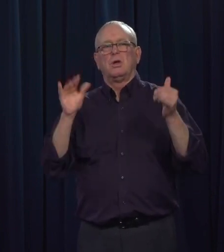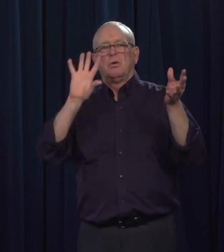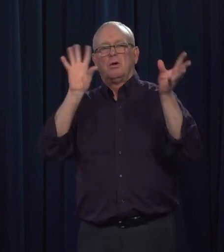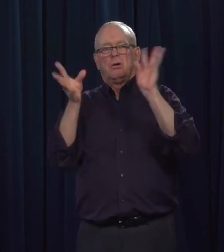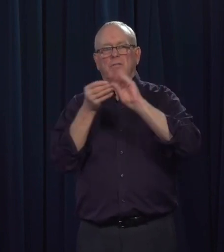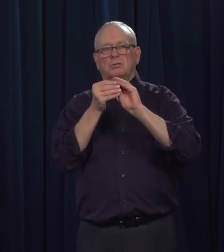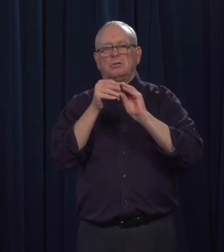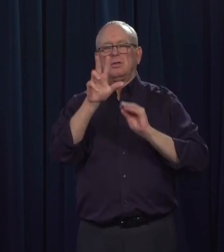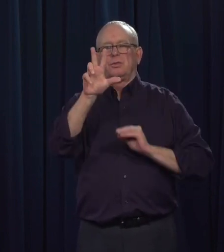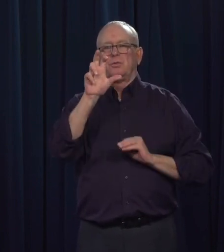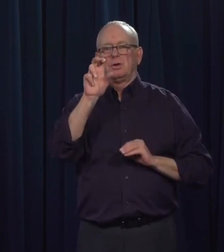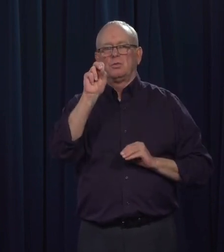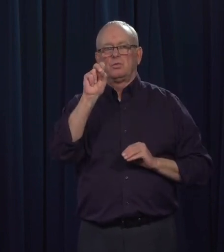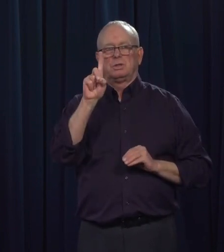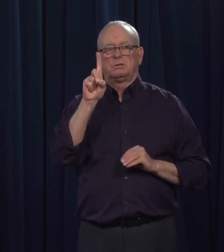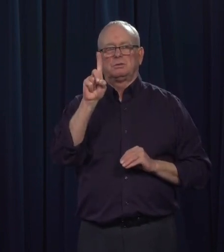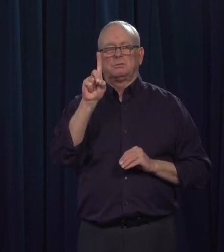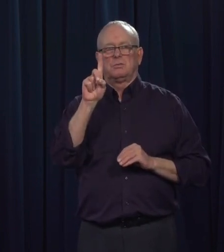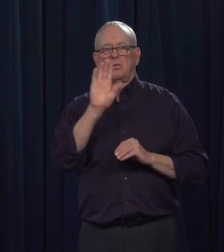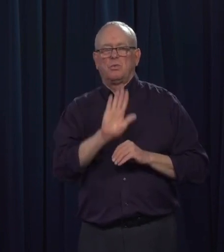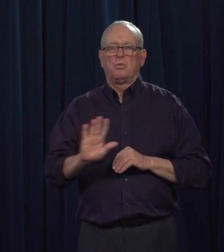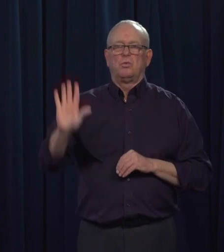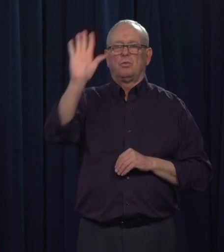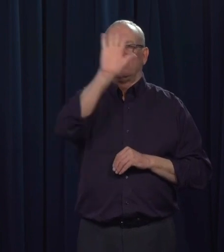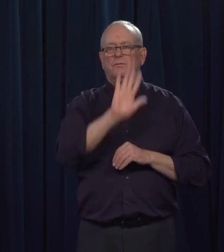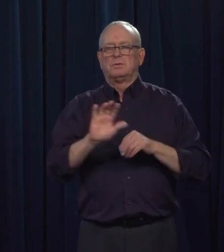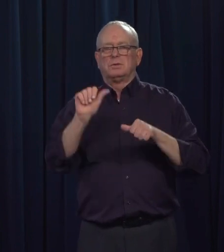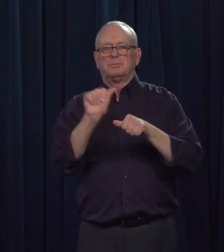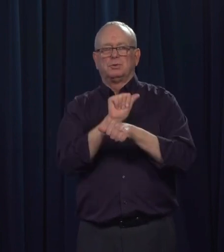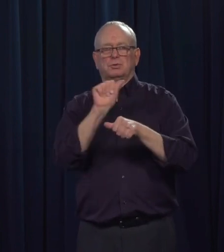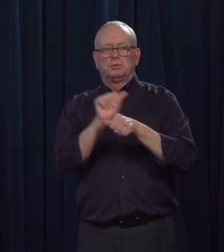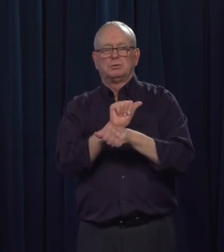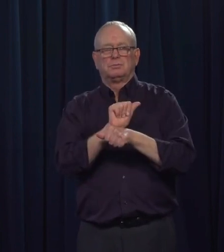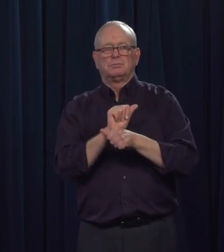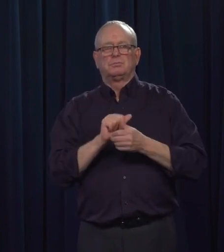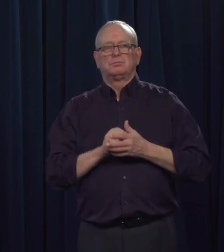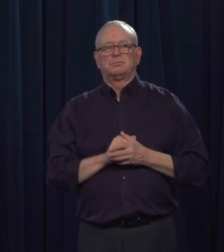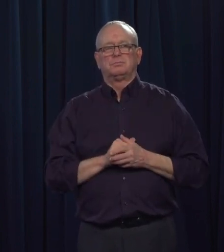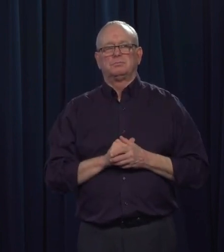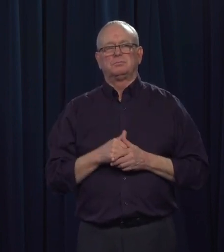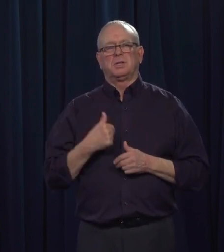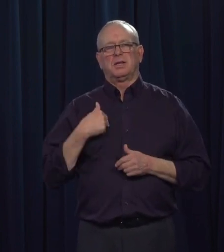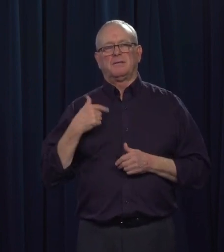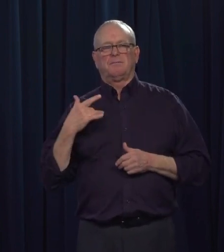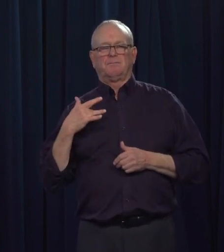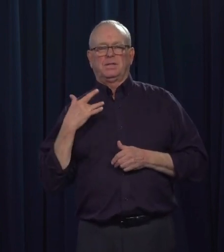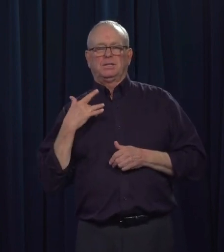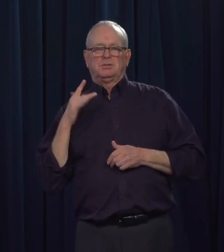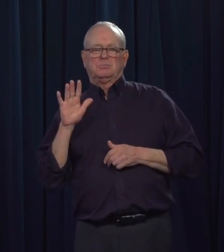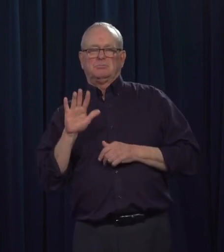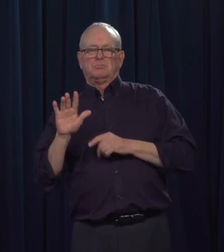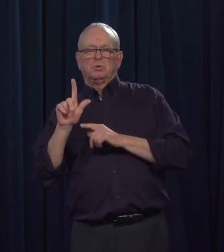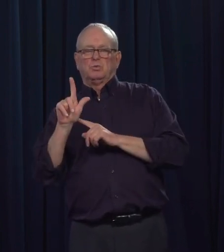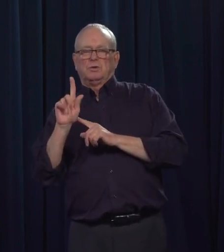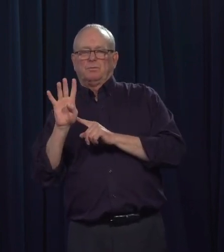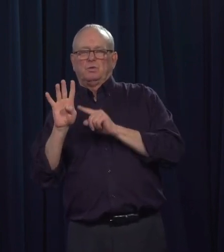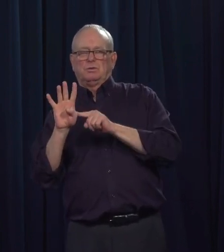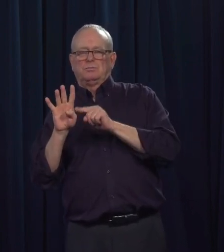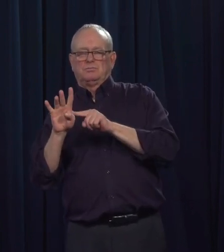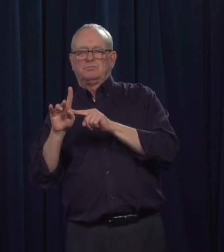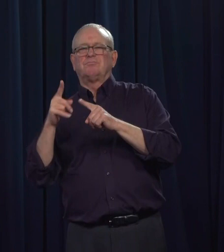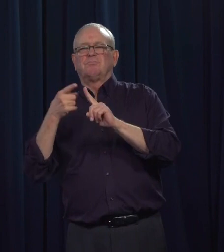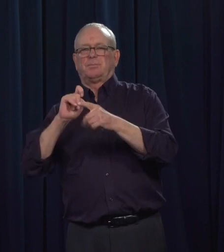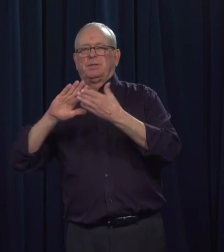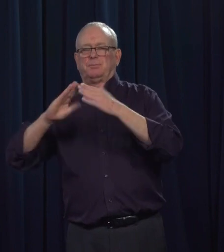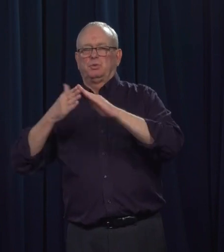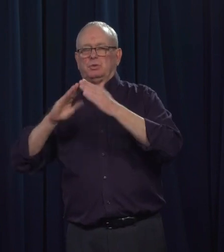in our province. We suspect up to 24 of these cases may be community transmission. 18 individuals